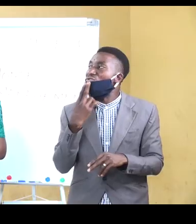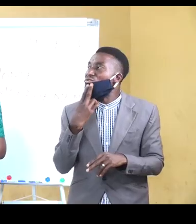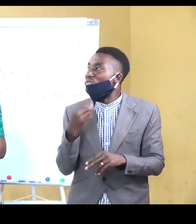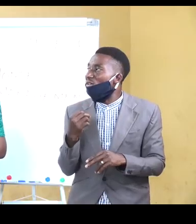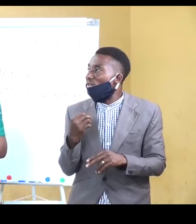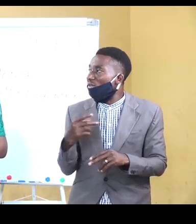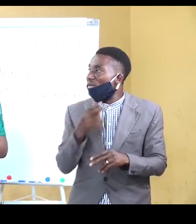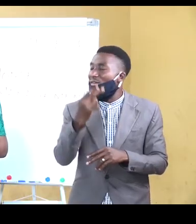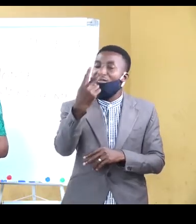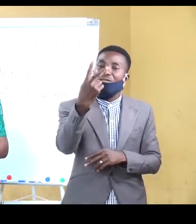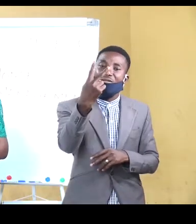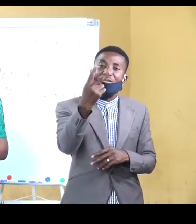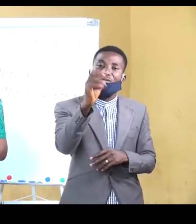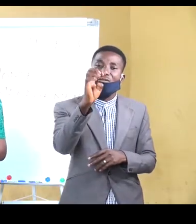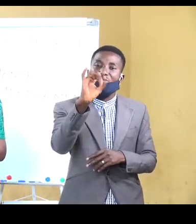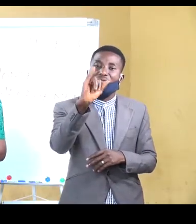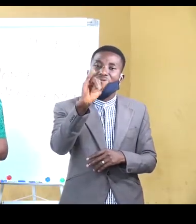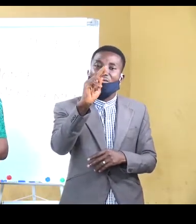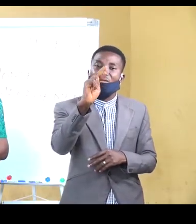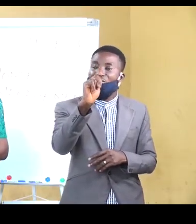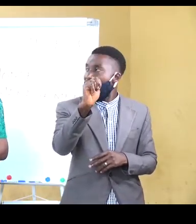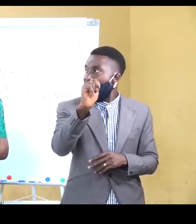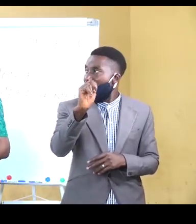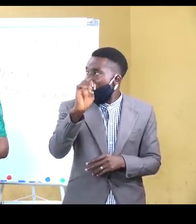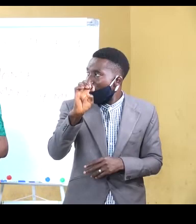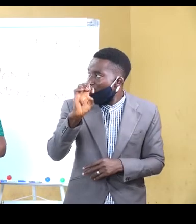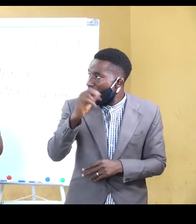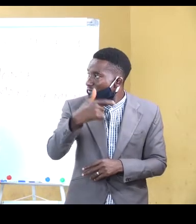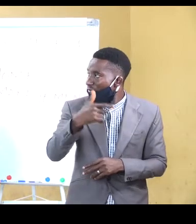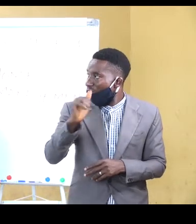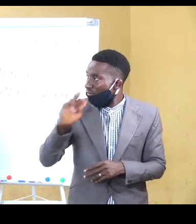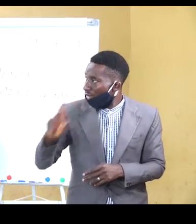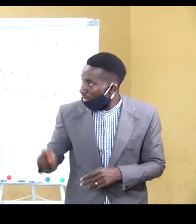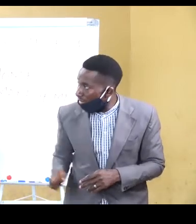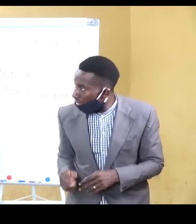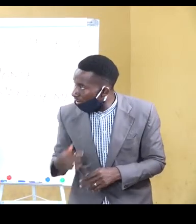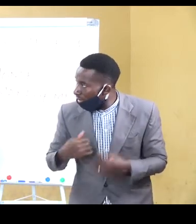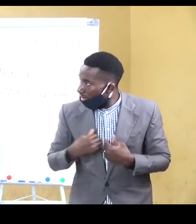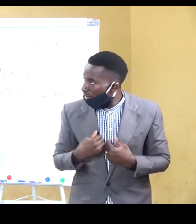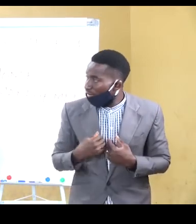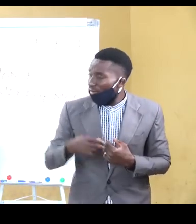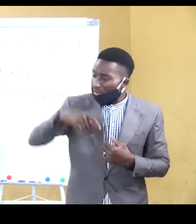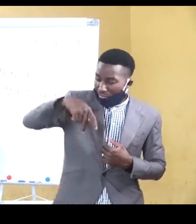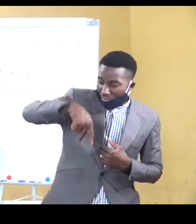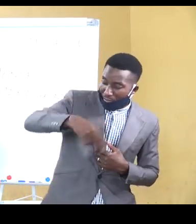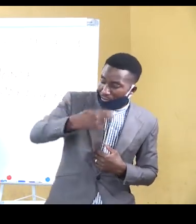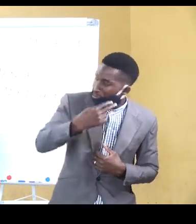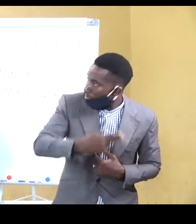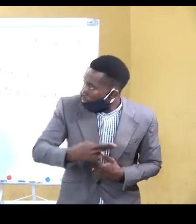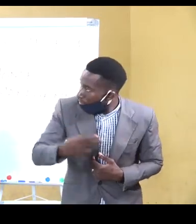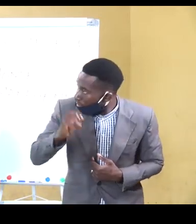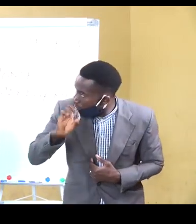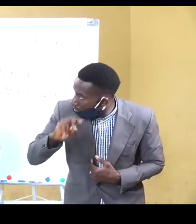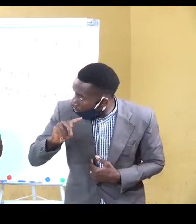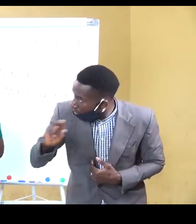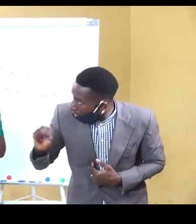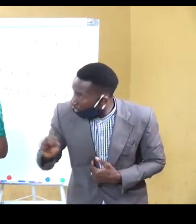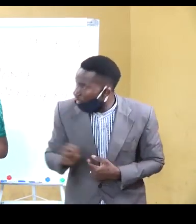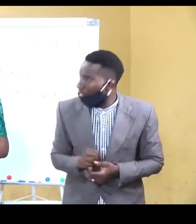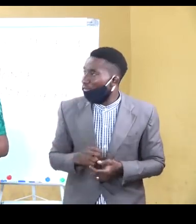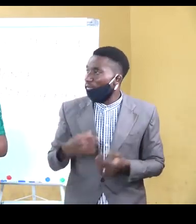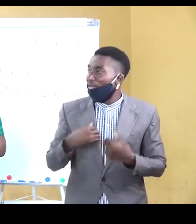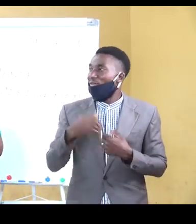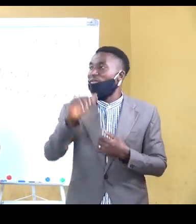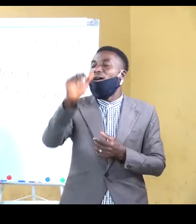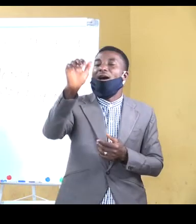have phenols and aldehydes. And these phenols and aldehydes are from smoke, which helps in preserving food. Then